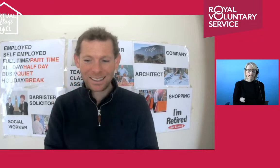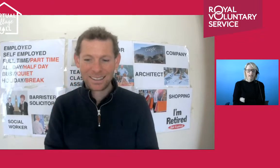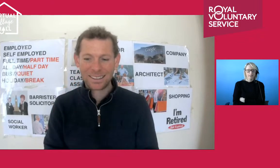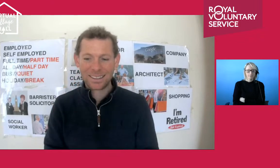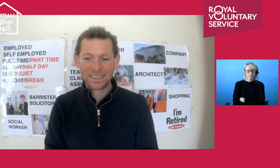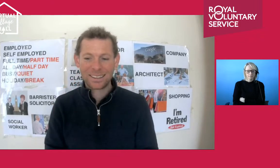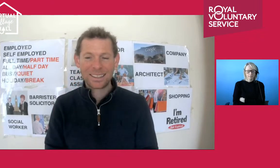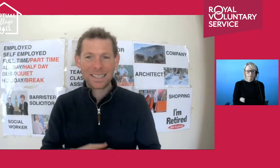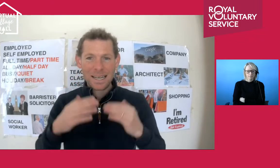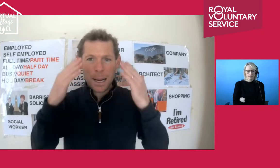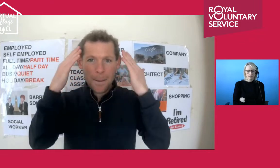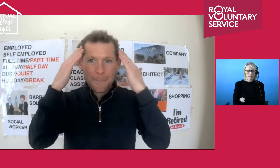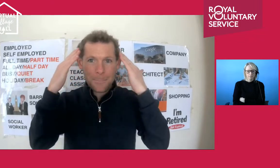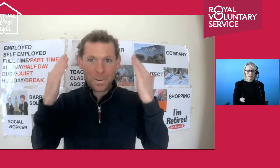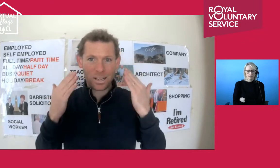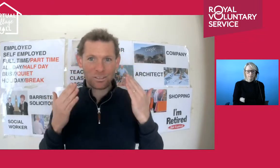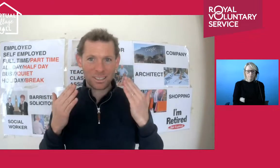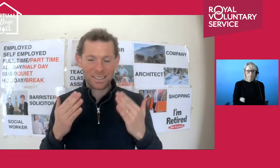Number 10,